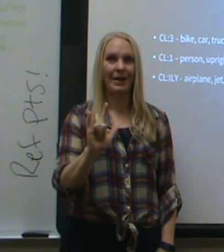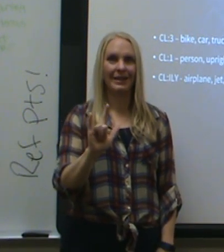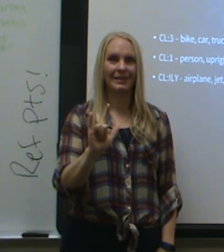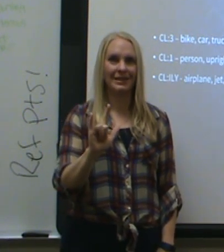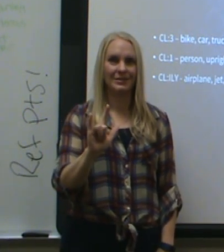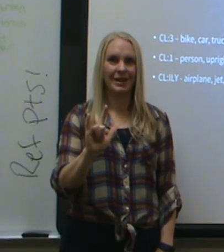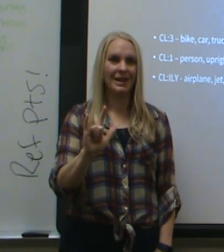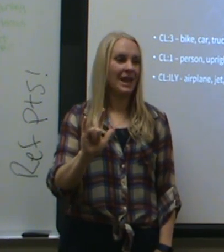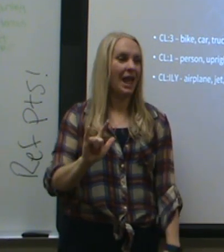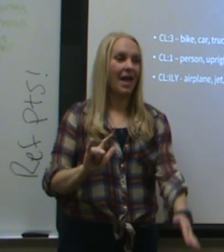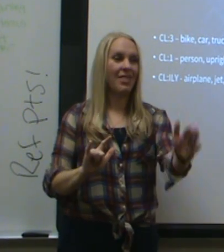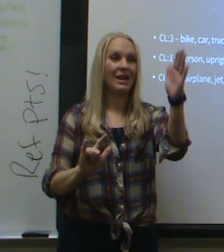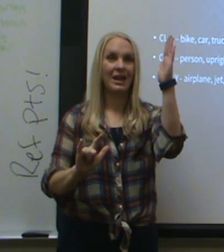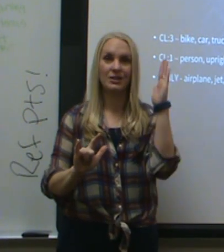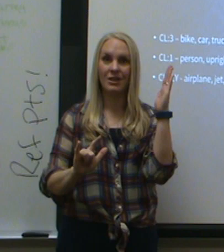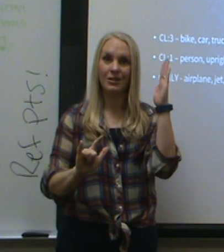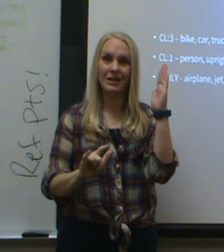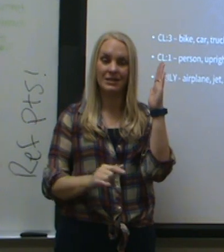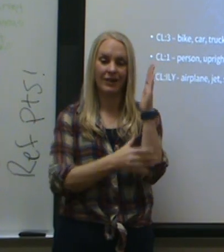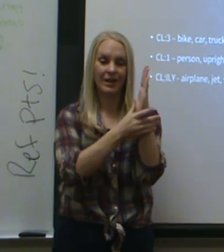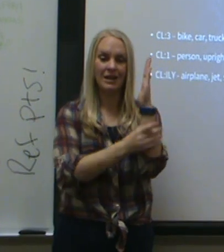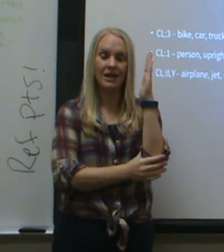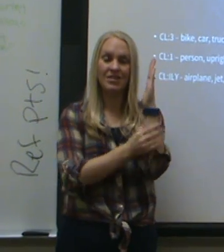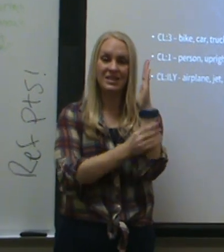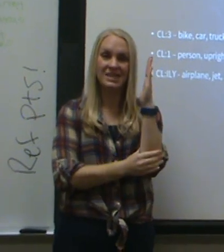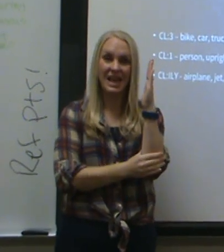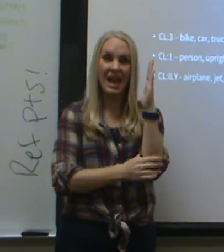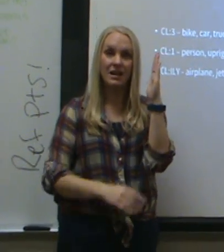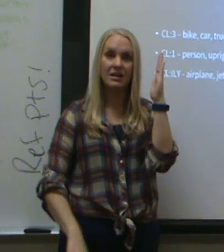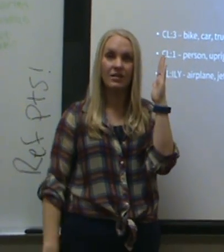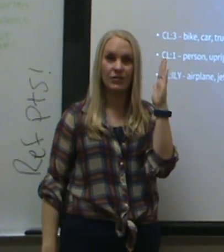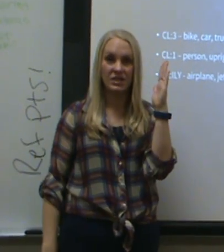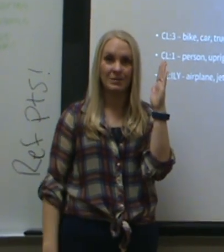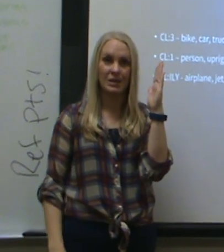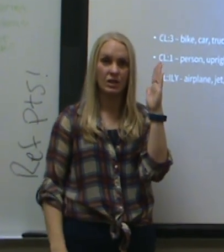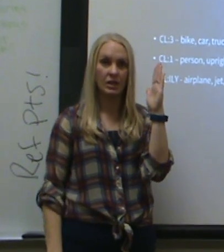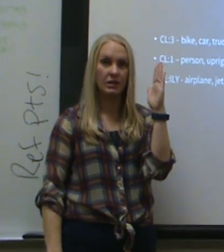Upright like this, right? And then here's another classifier, the stand for the space shuttle.